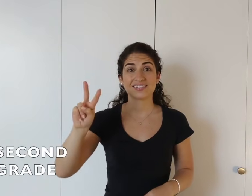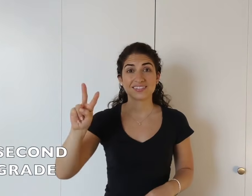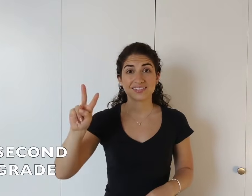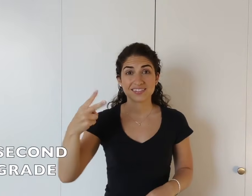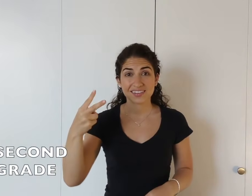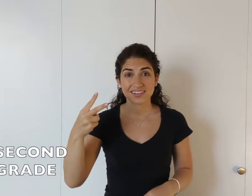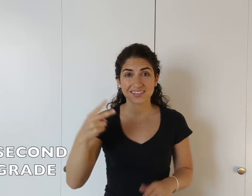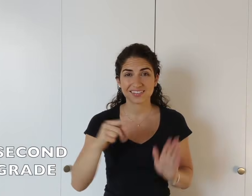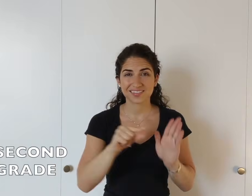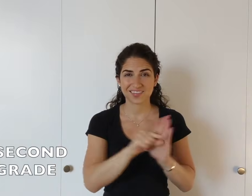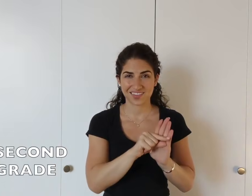Second grade.